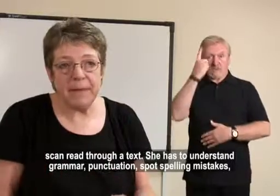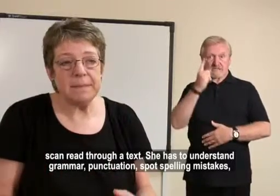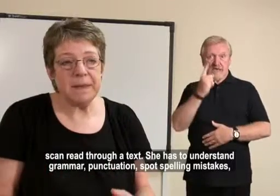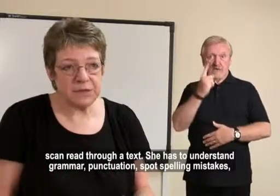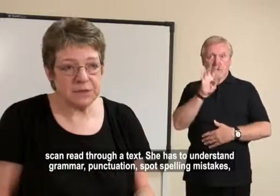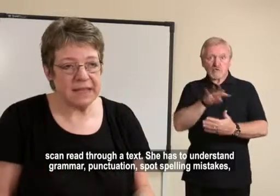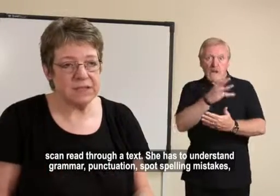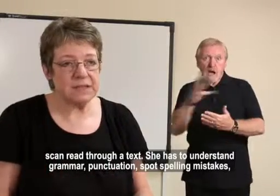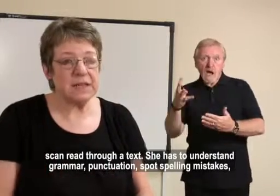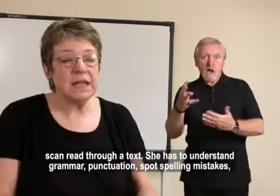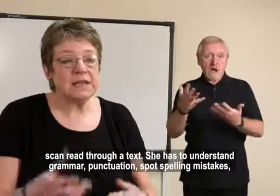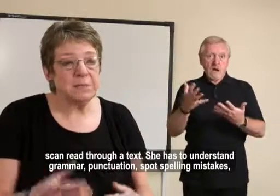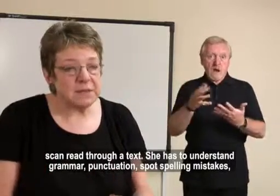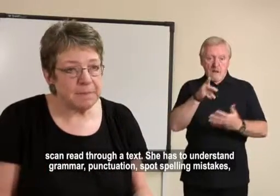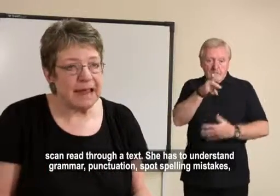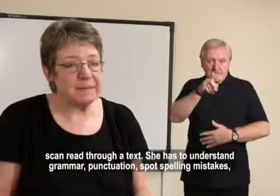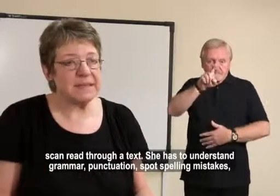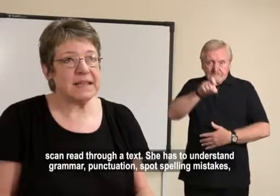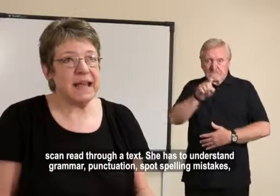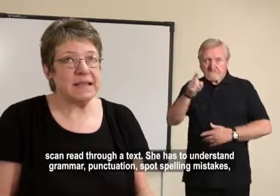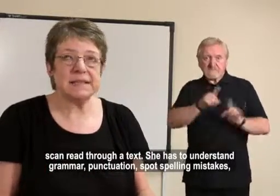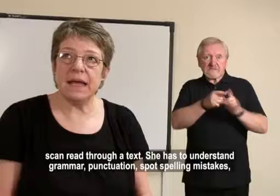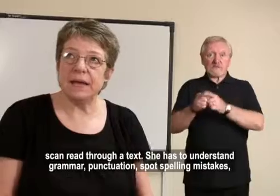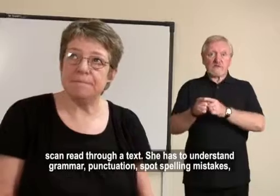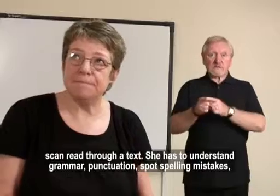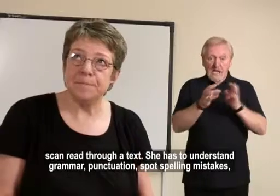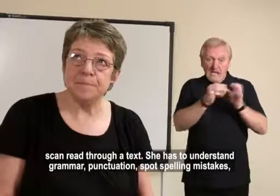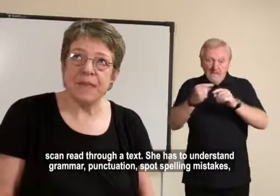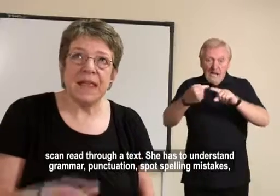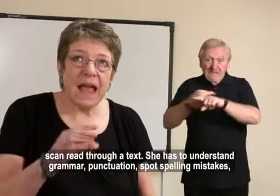understand grammar, punctuation, spot spelling mistakes,